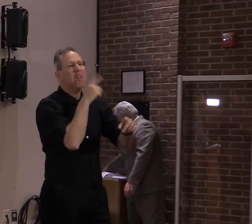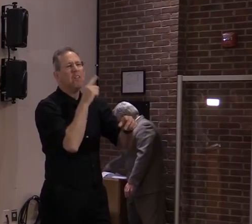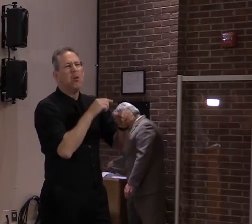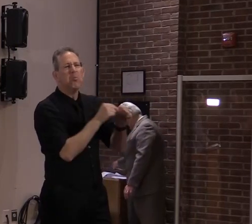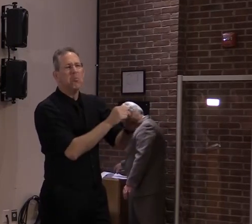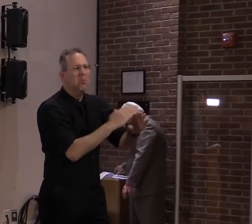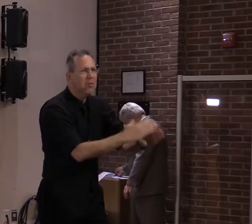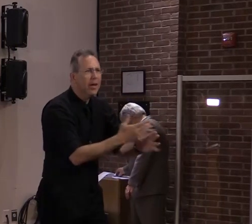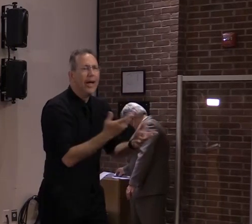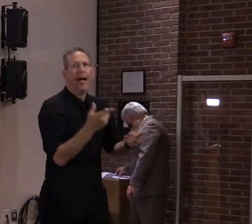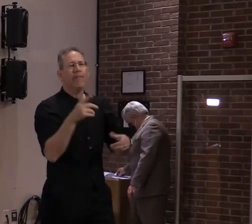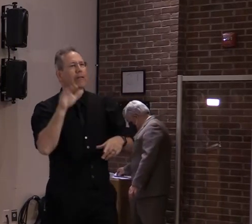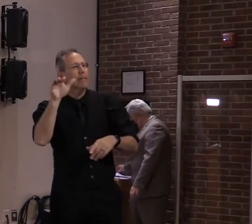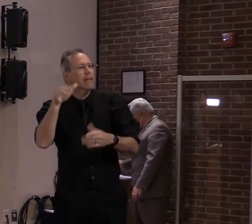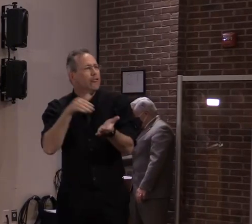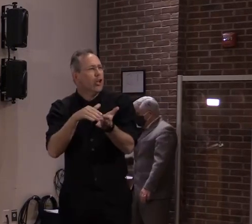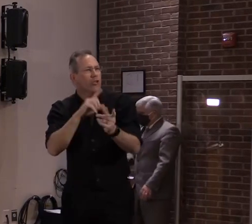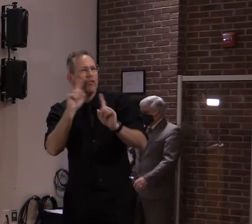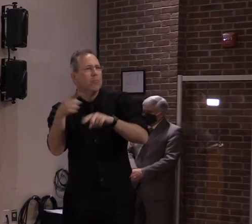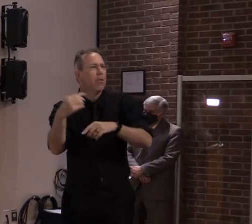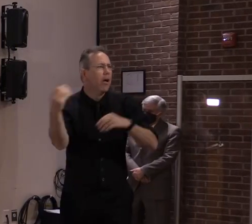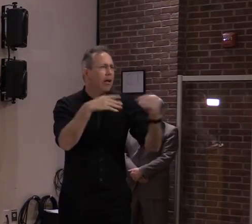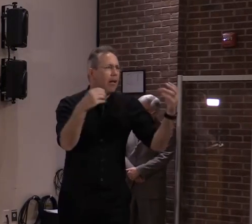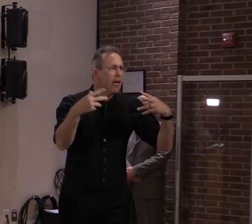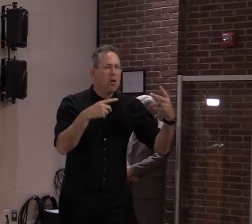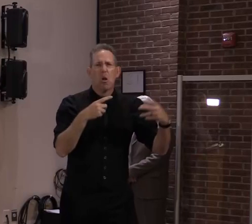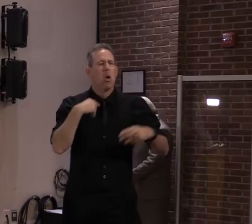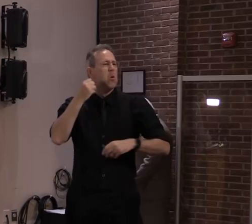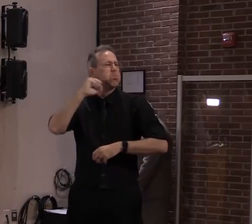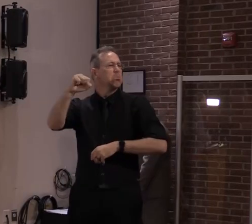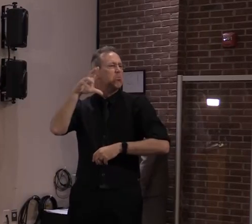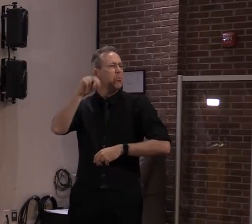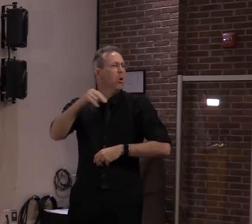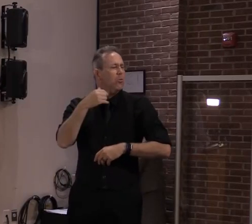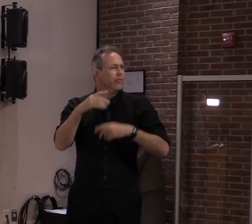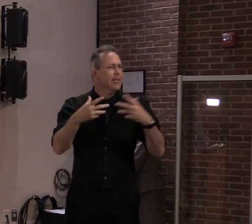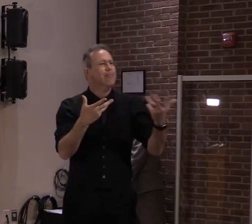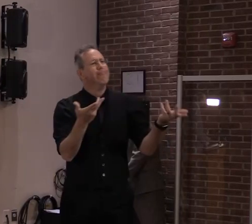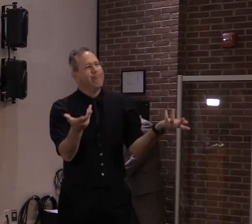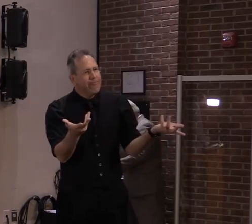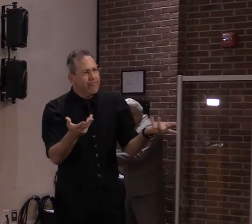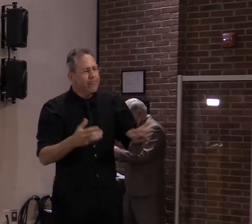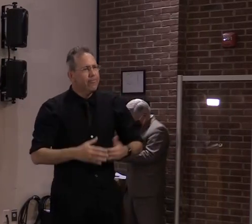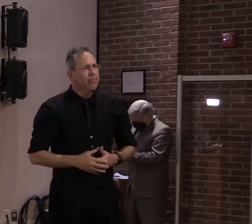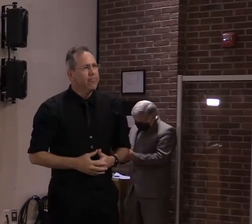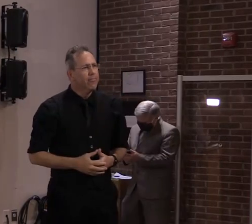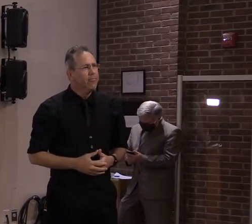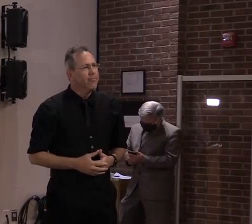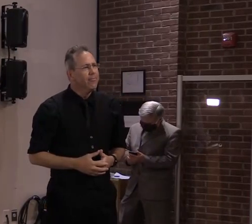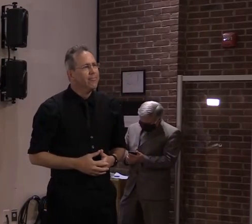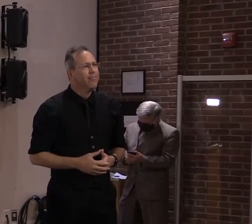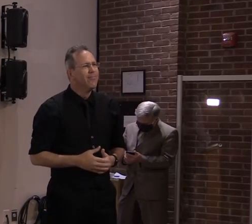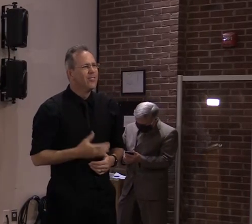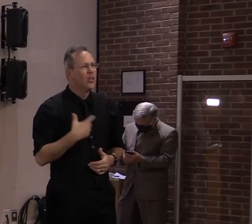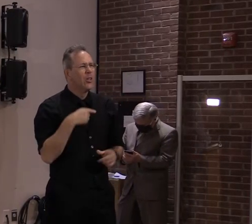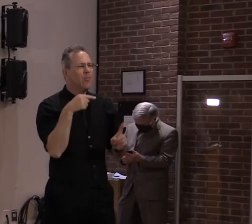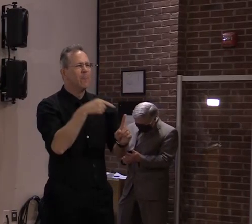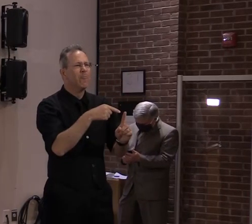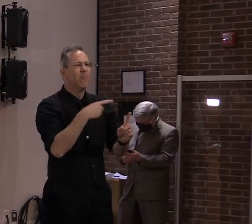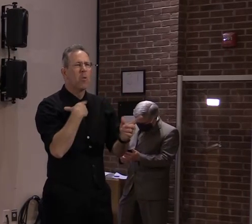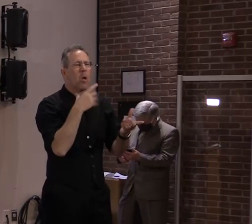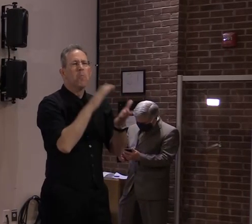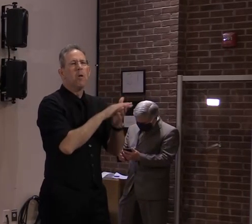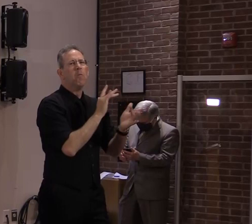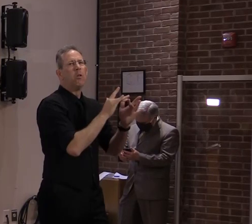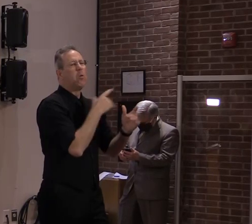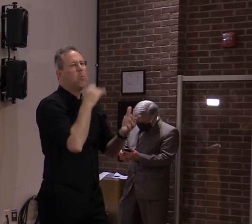in the media, who at least may provide a more balanced picture. They're only going to get the one side. So that's where